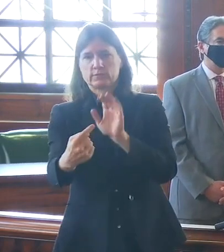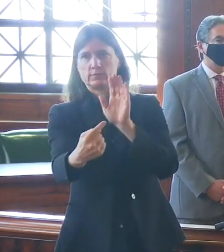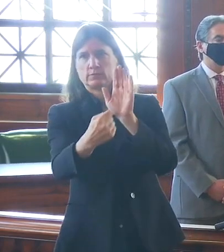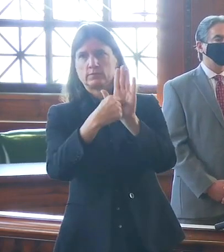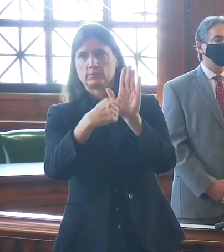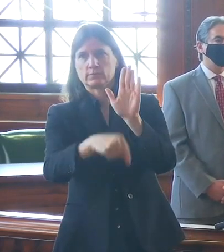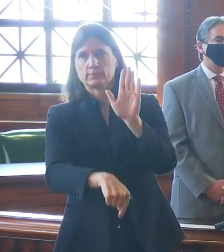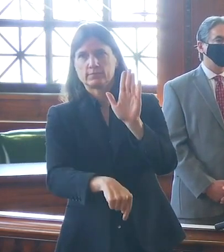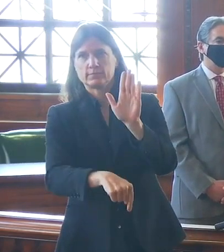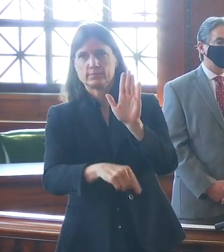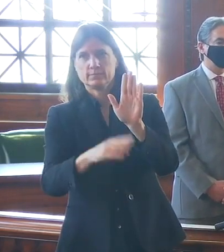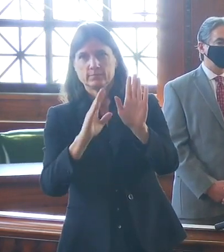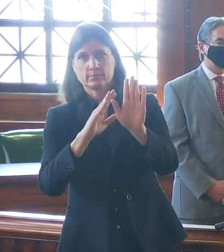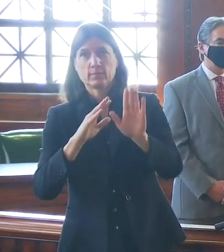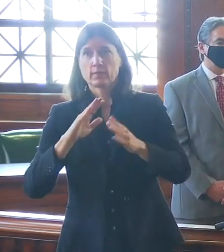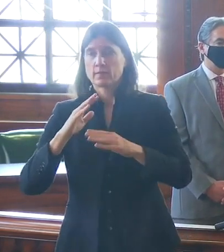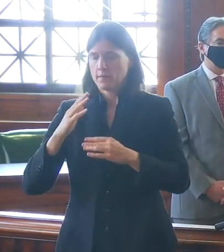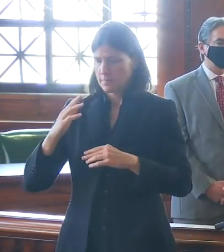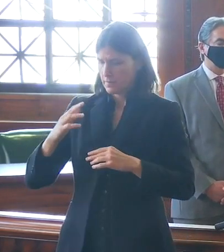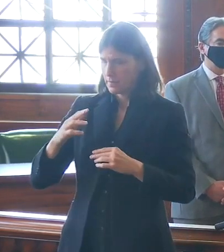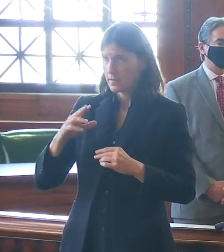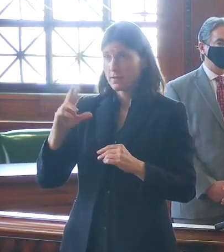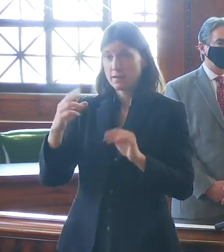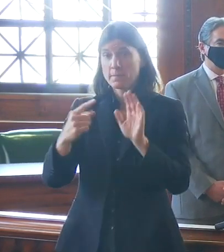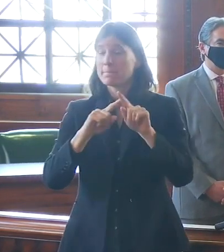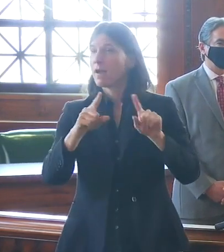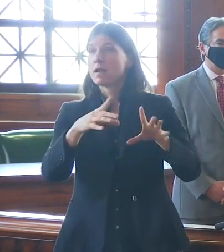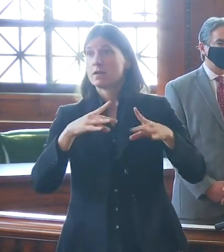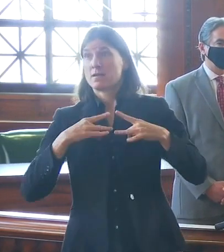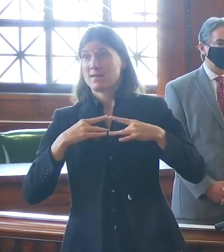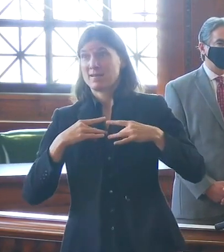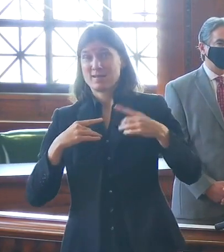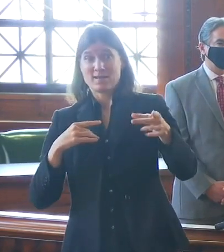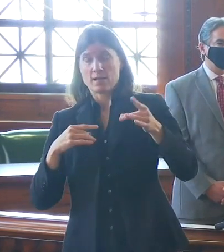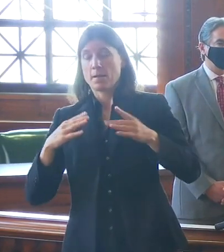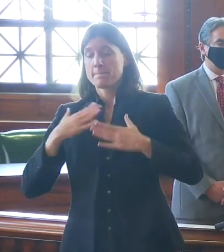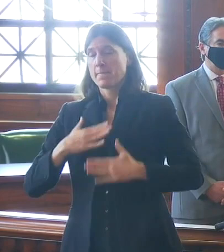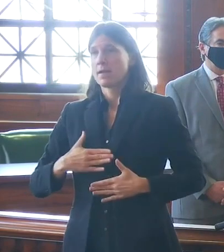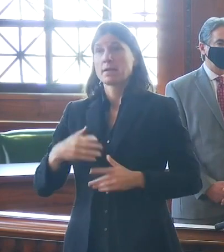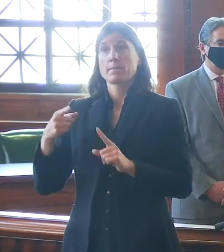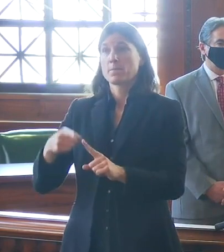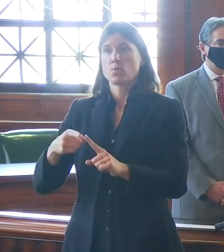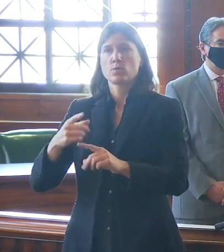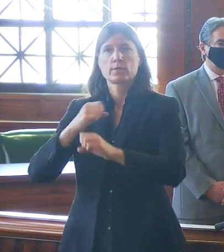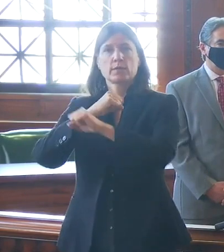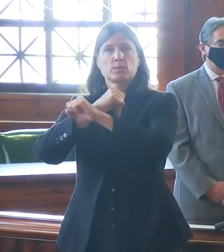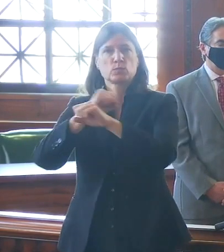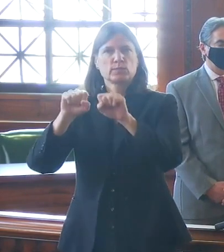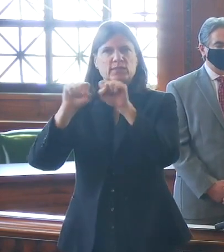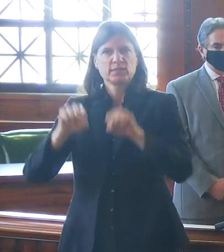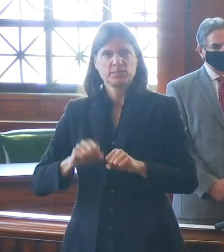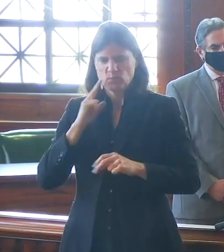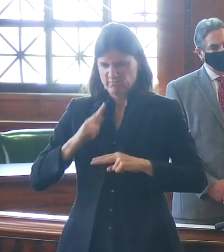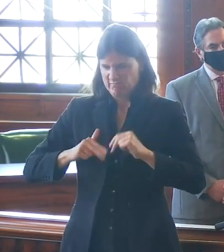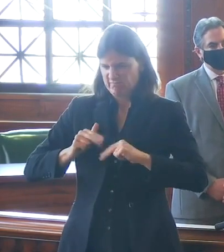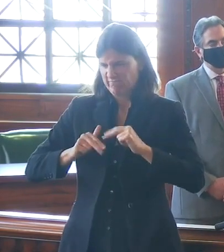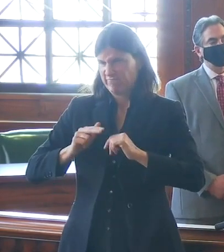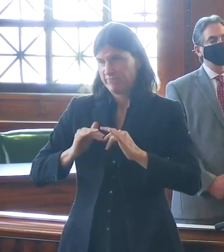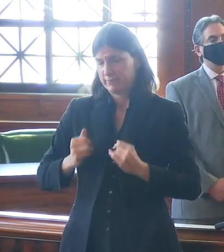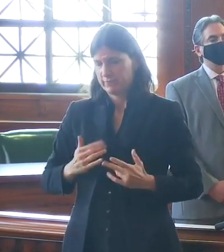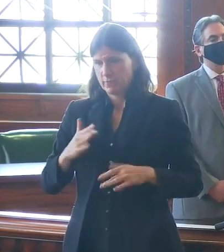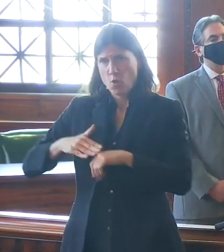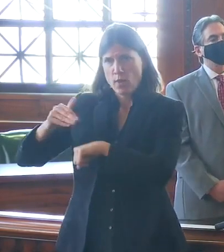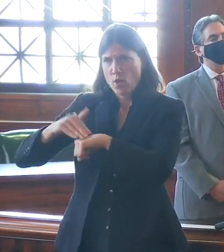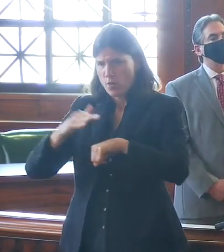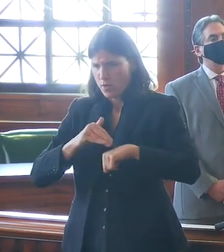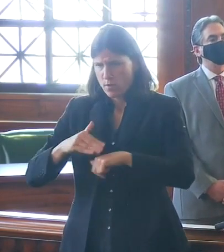or headache, or even a fever or chill. But it's clear that this is not from the virus itself. This